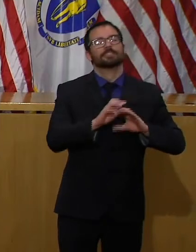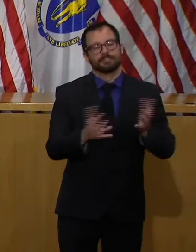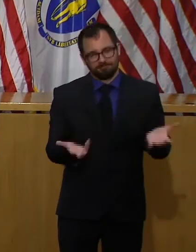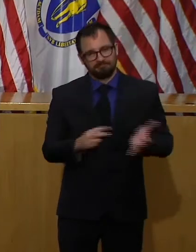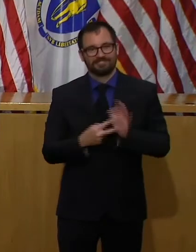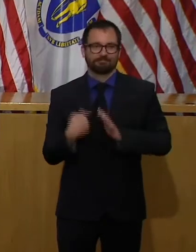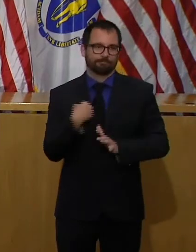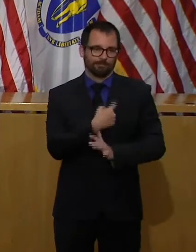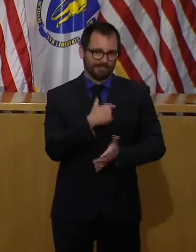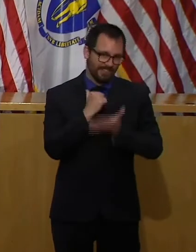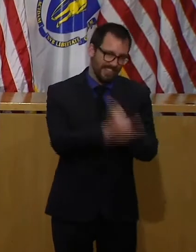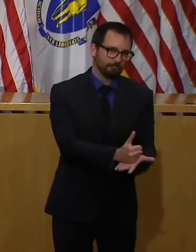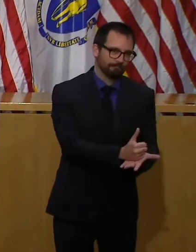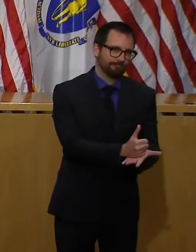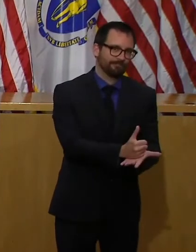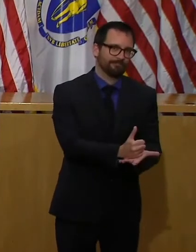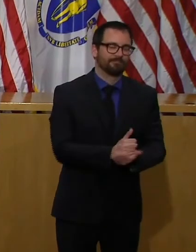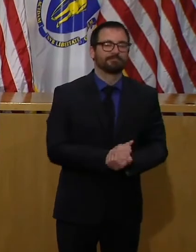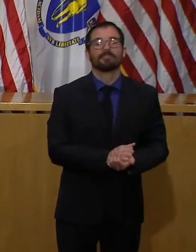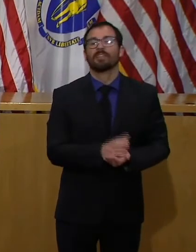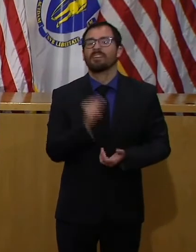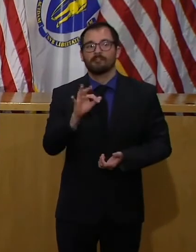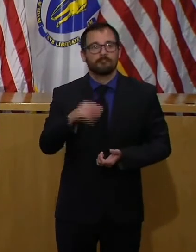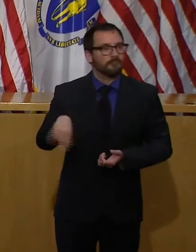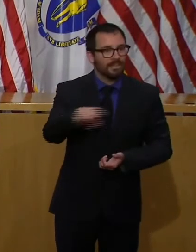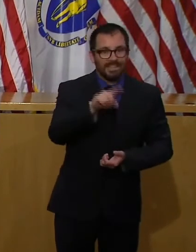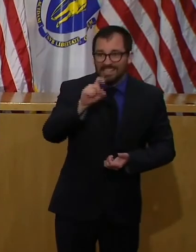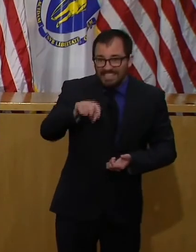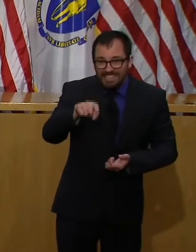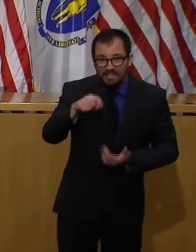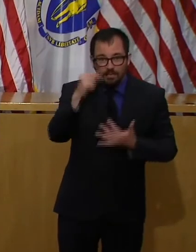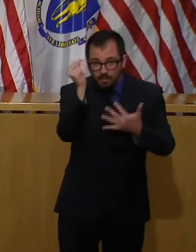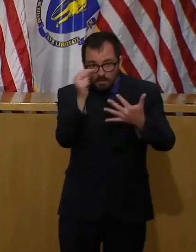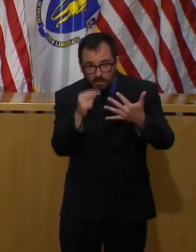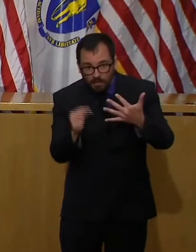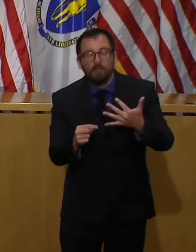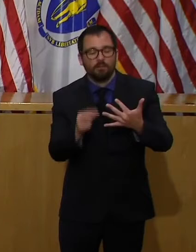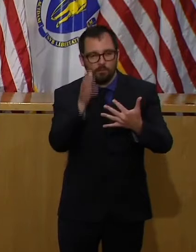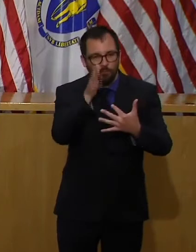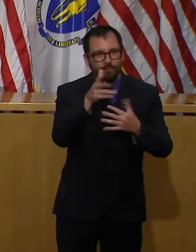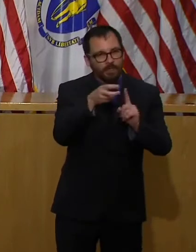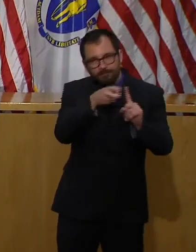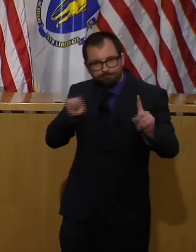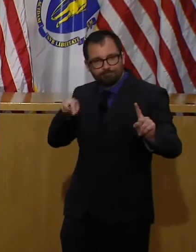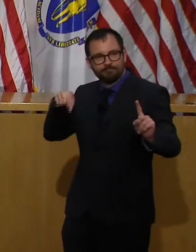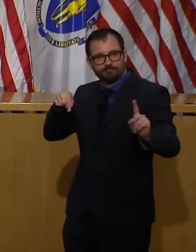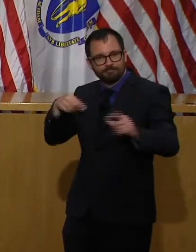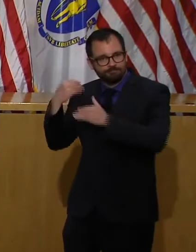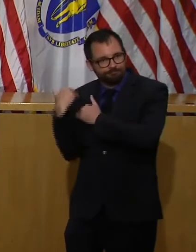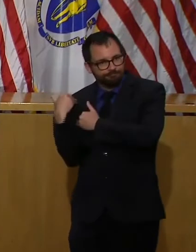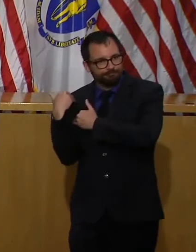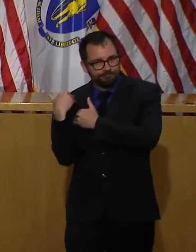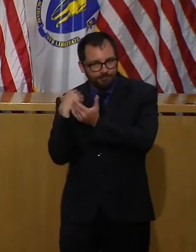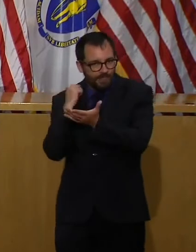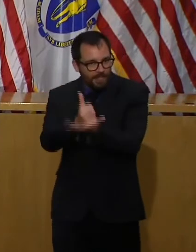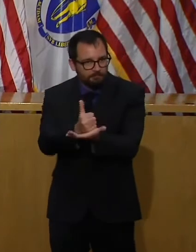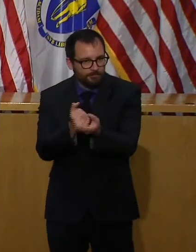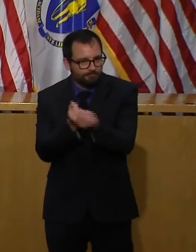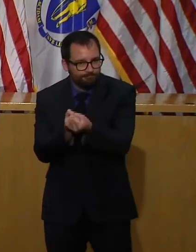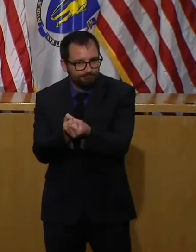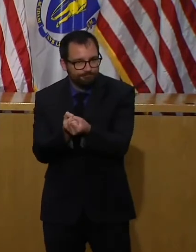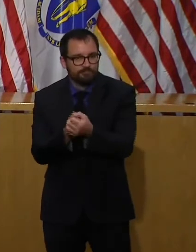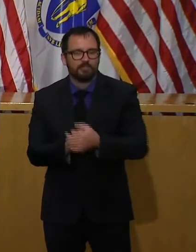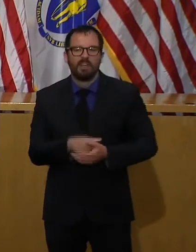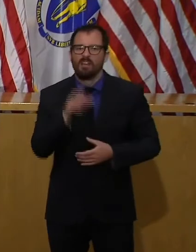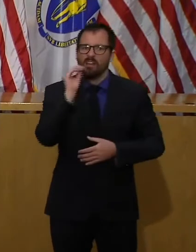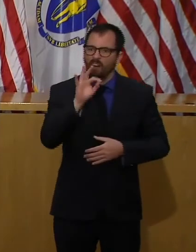Being in isolation is isolating, so that is why we felt it was so important to have that human-to-human connection. And as you heard, we have seen the